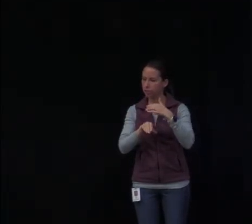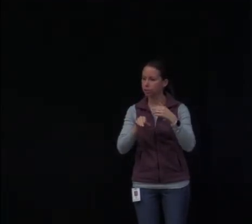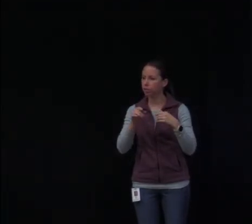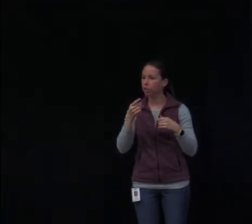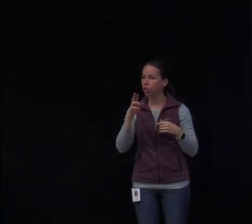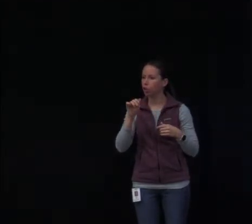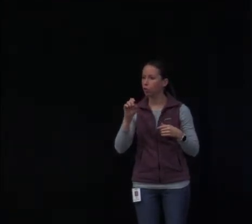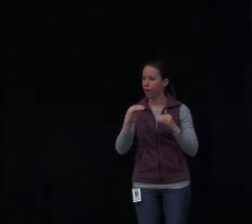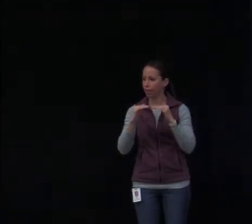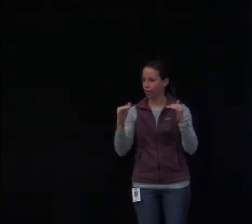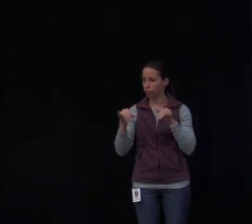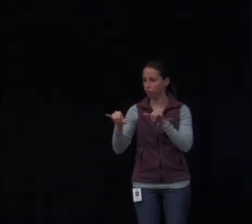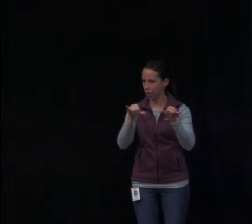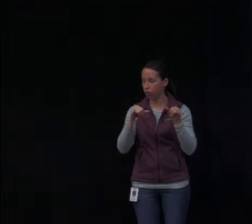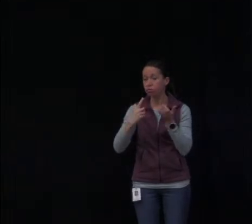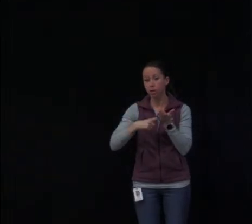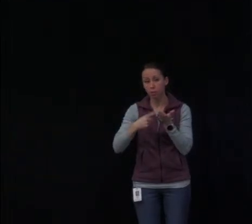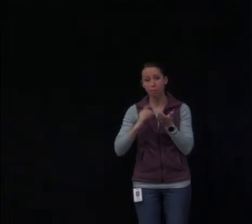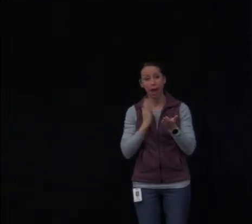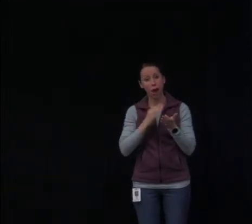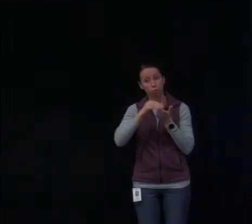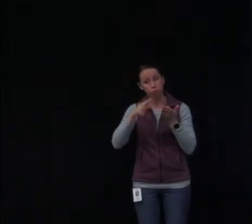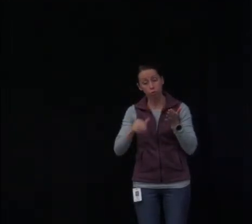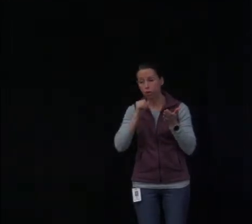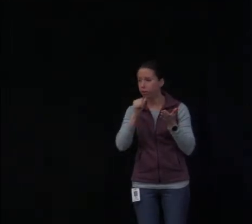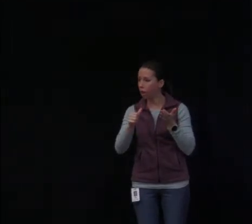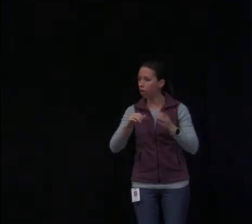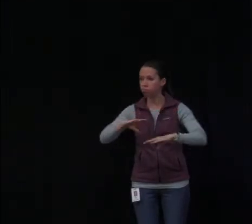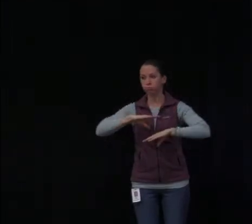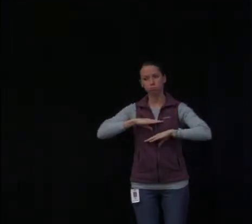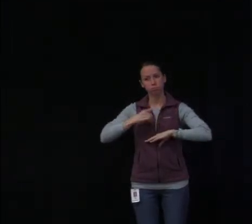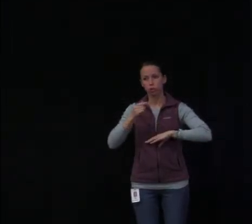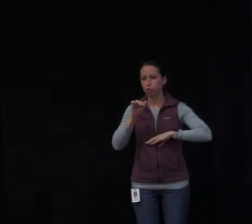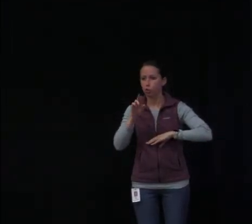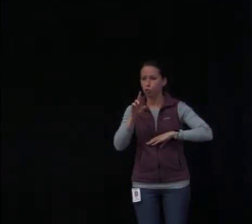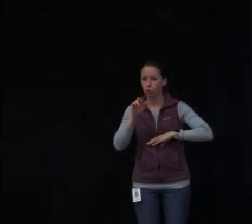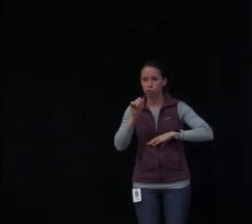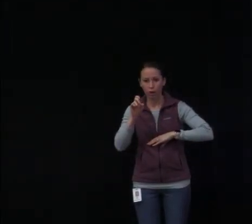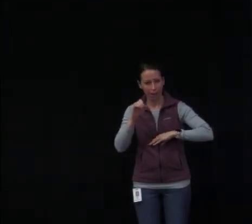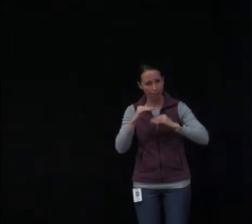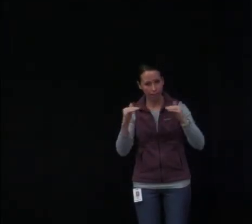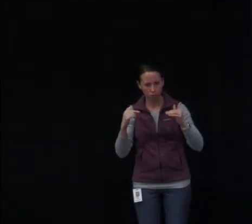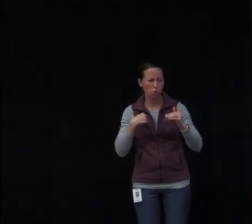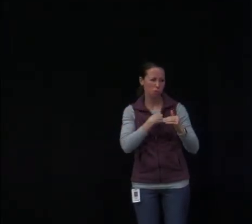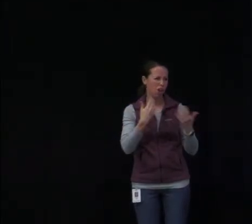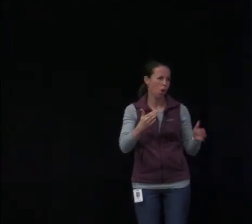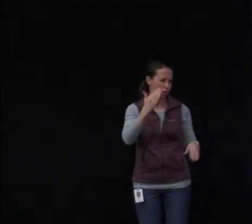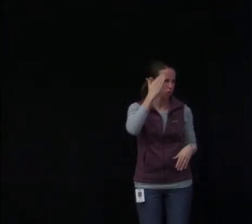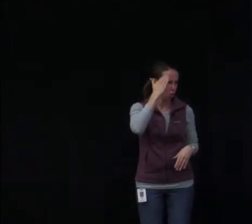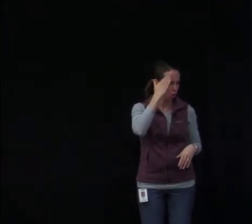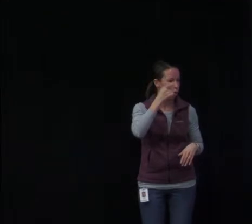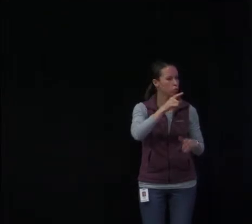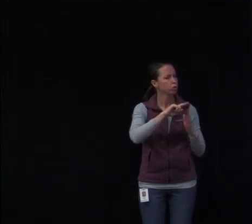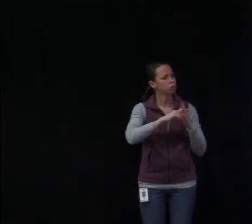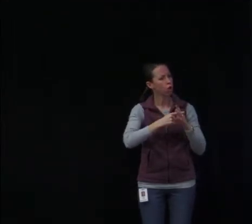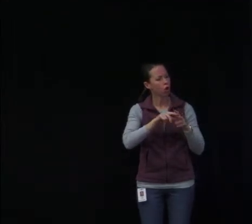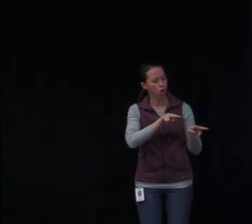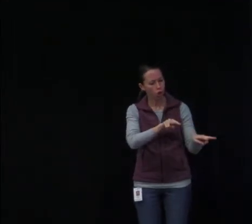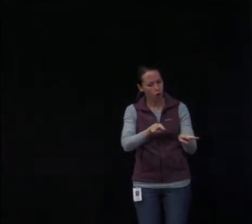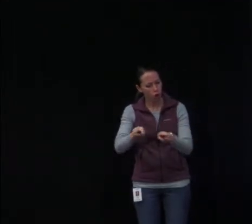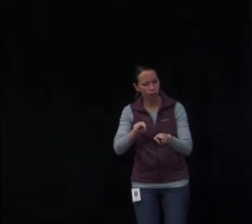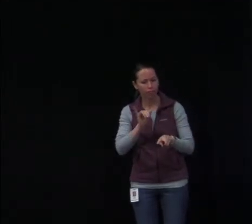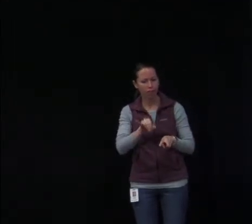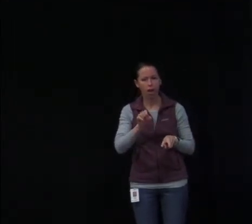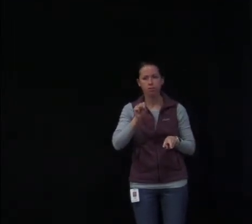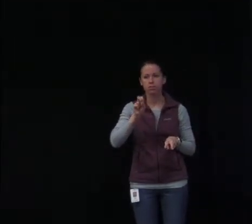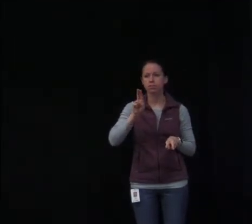Now, sometimes our students are not at grade level. We know that, right? So start looking at those sub-skills